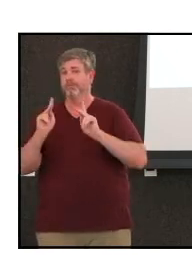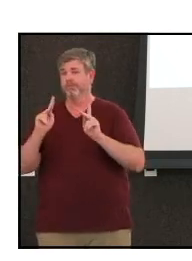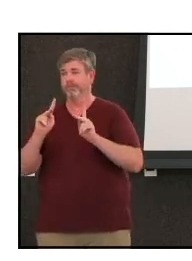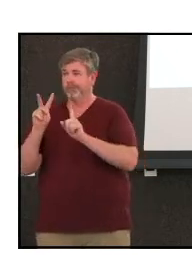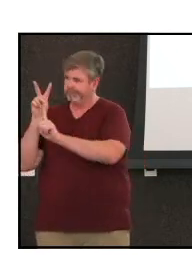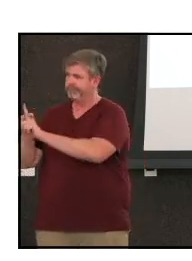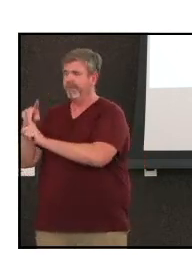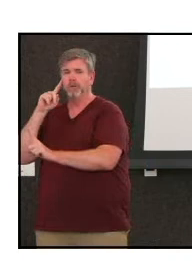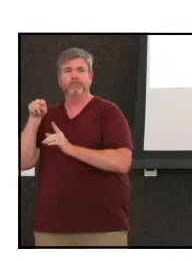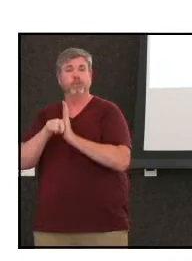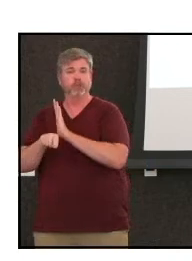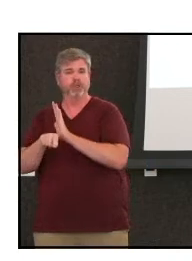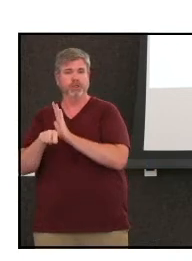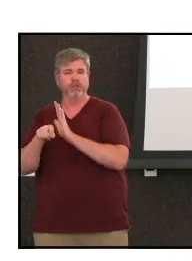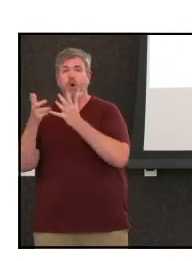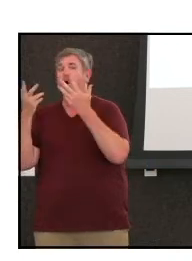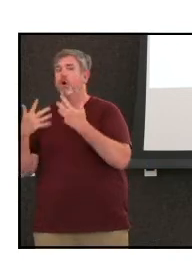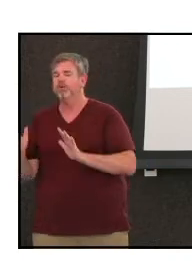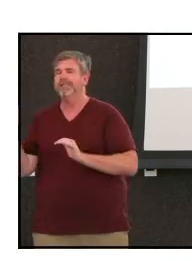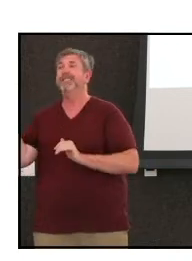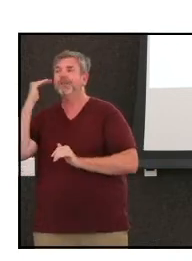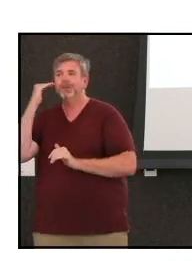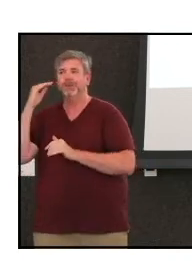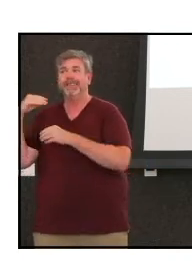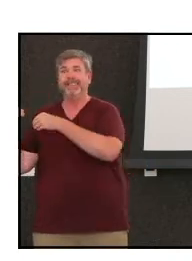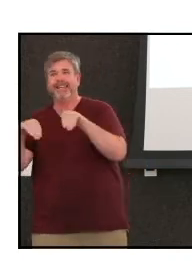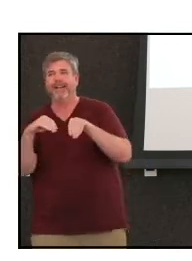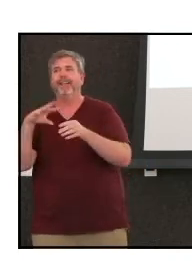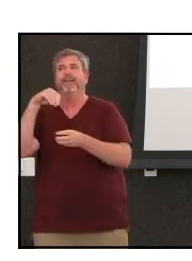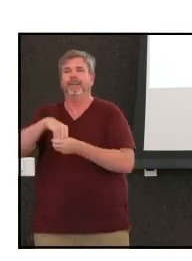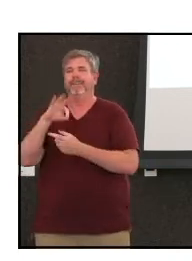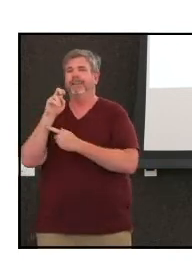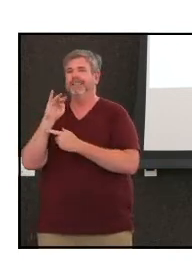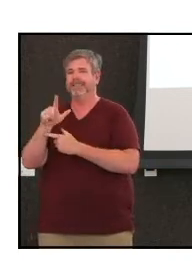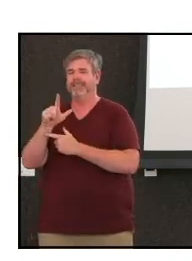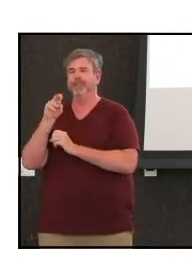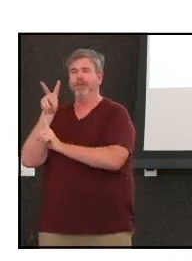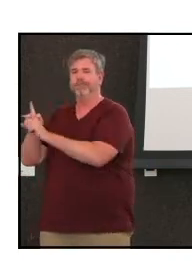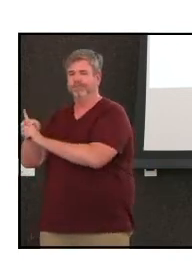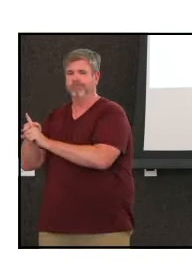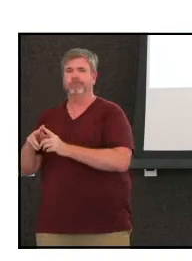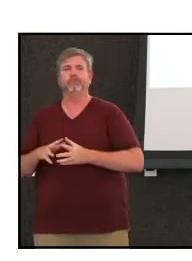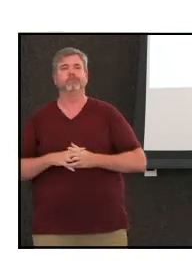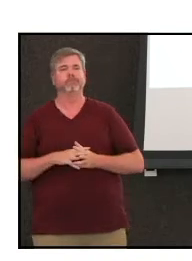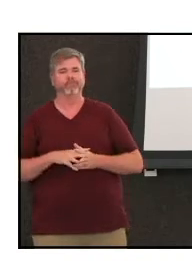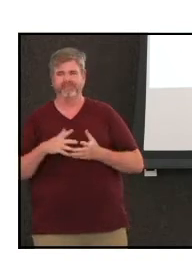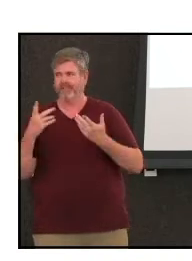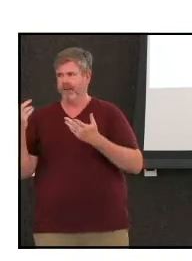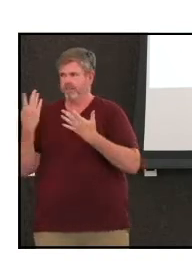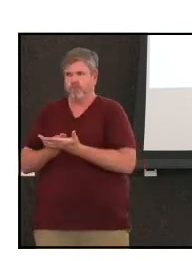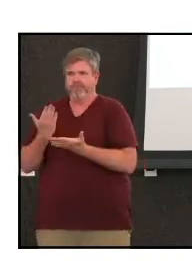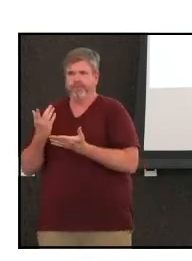fentanyl, knowing how dangerous it is, and somebody dies. And what I can ultimately tell you is that we